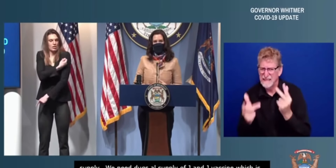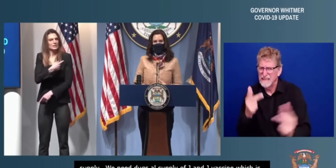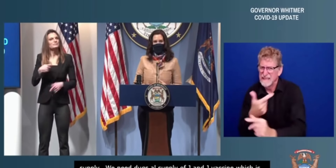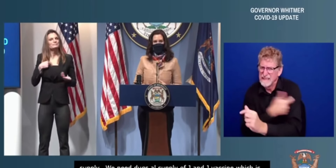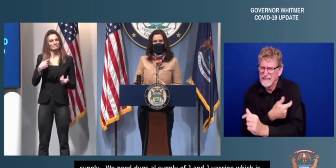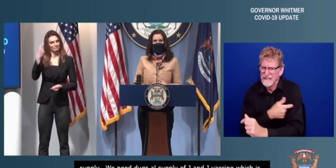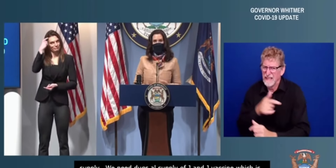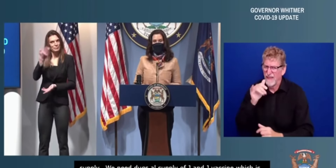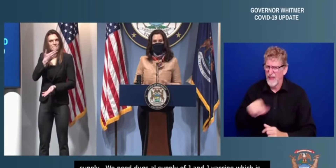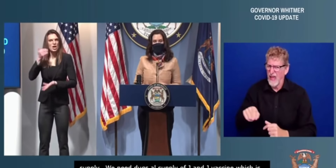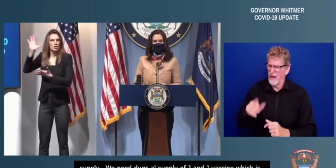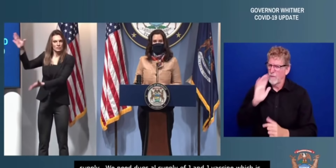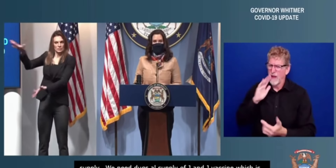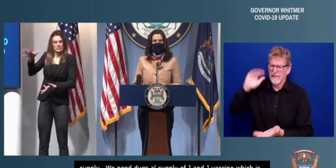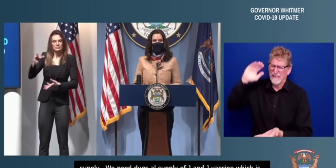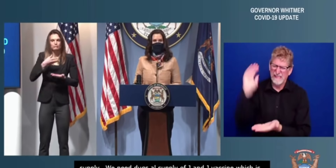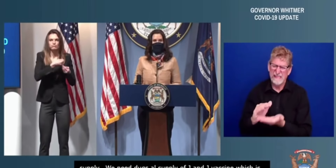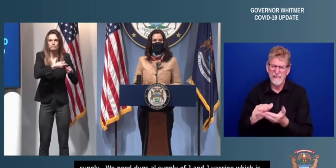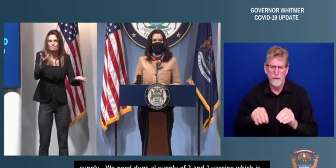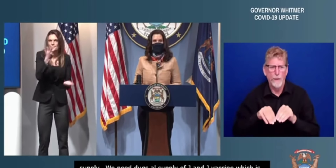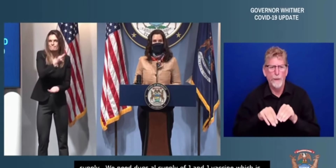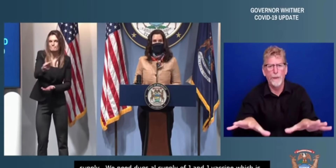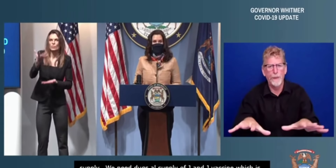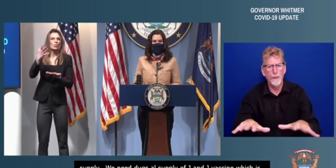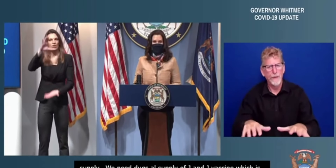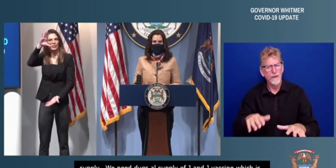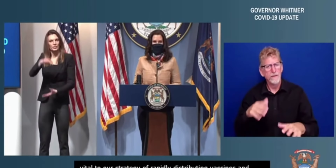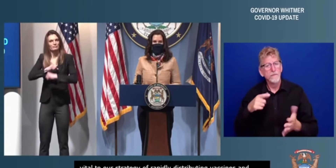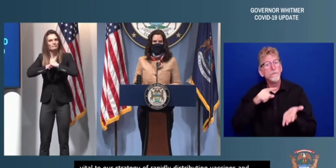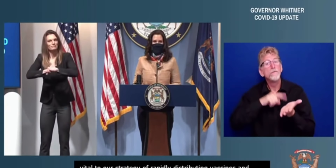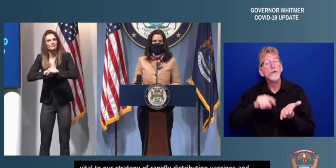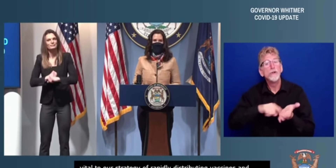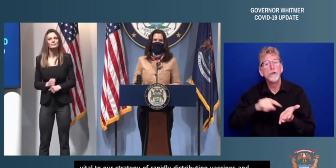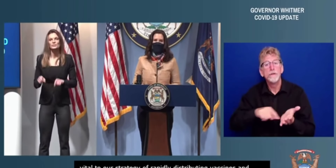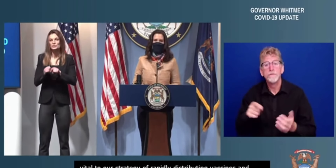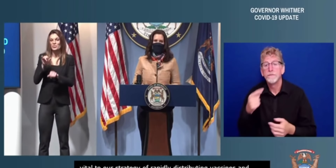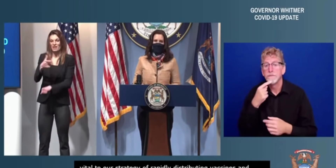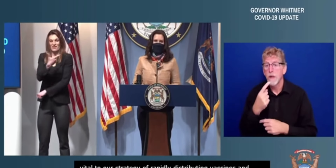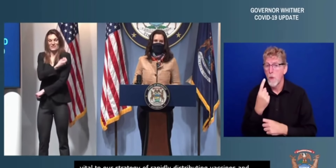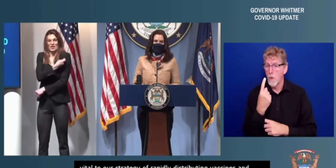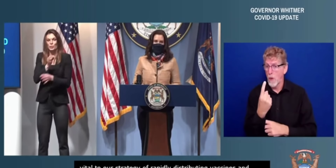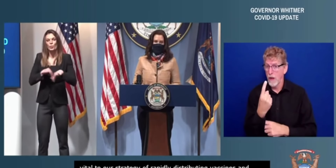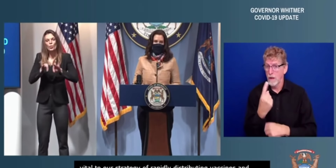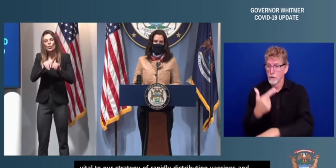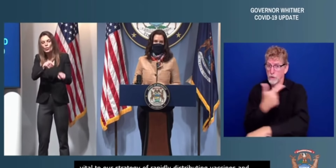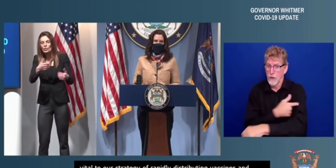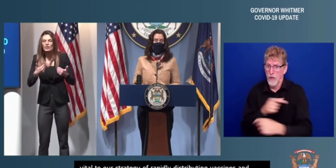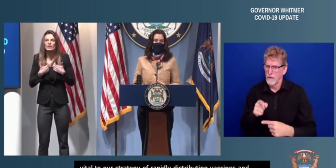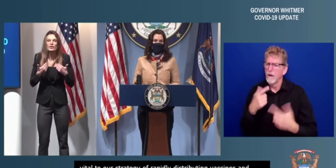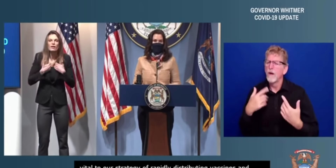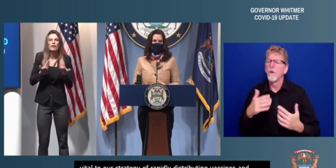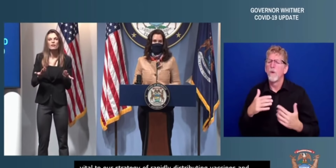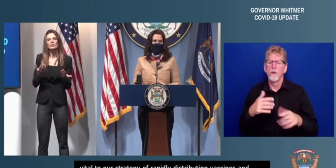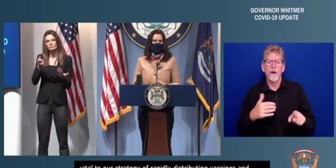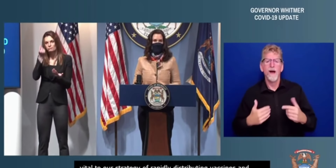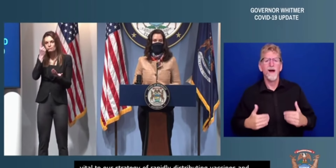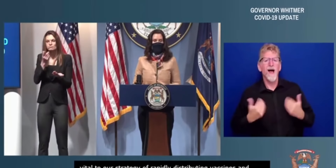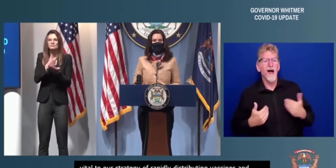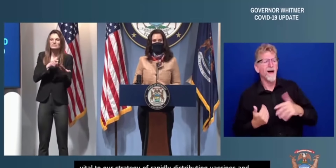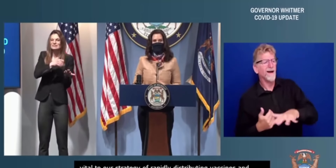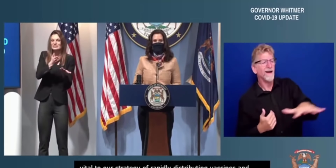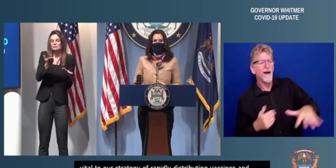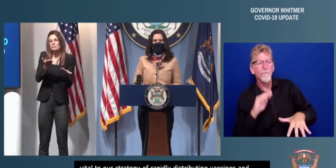health research, we know that the one-shot vaccine is critical to protect younger Michiganders or those who may have difficulty getting back for a second